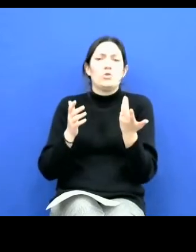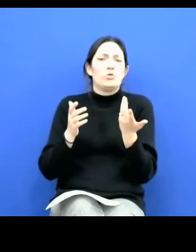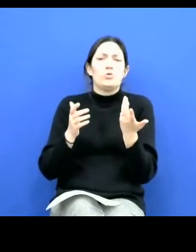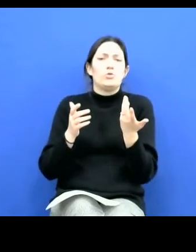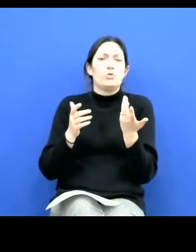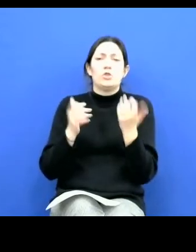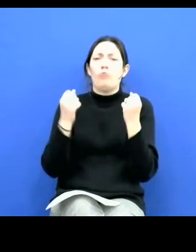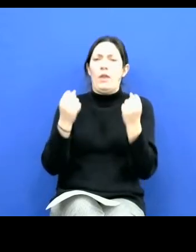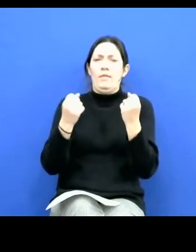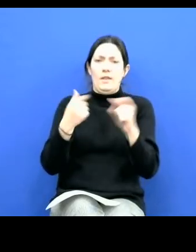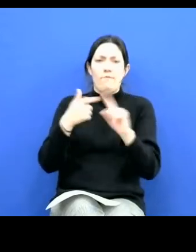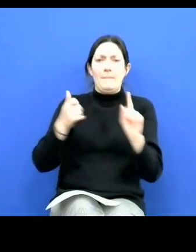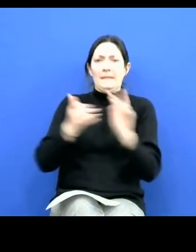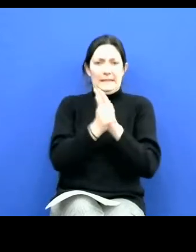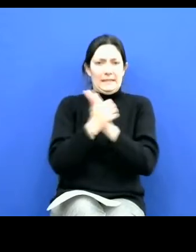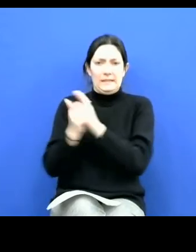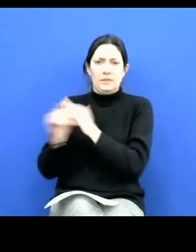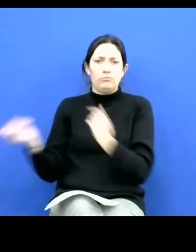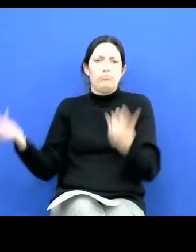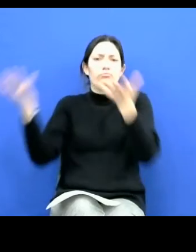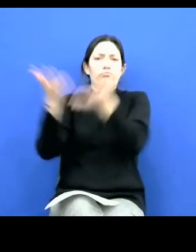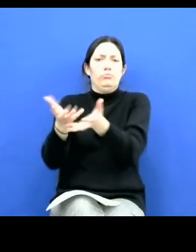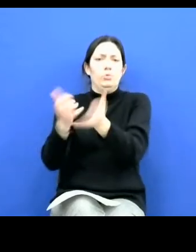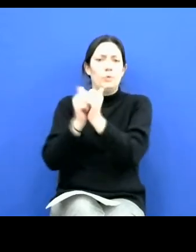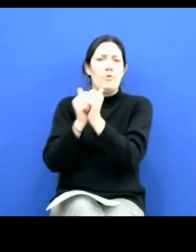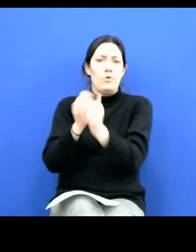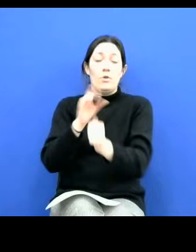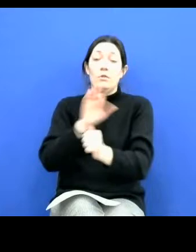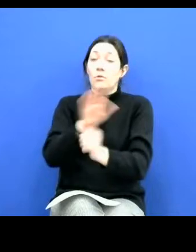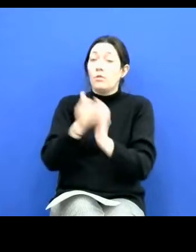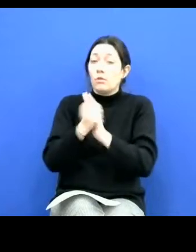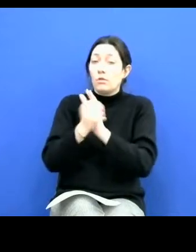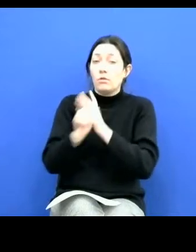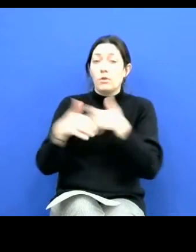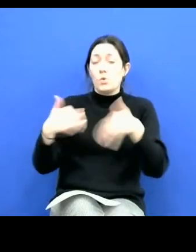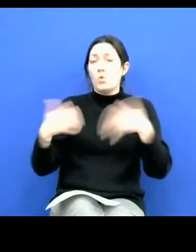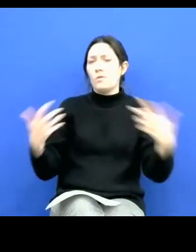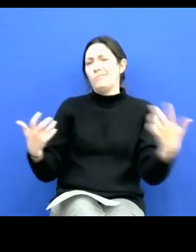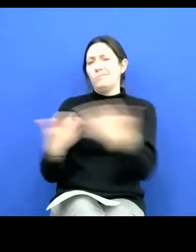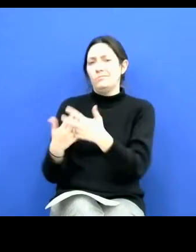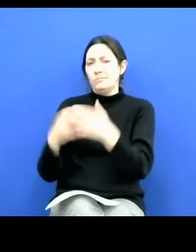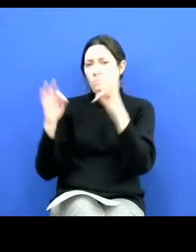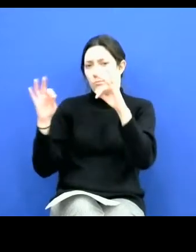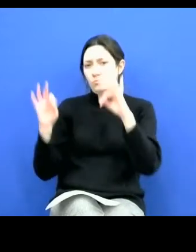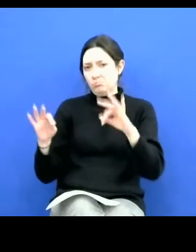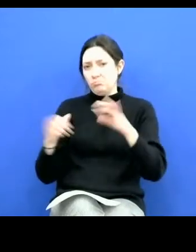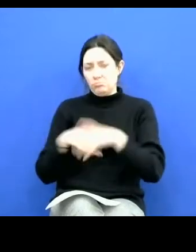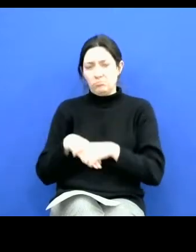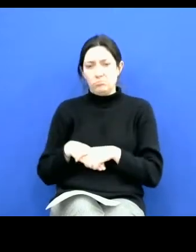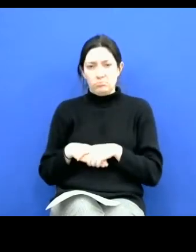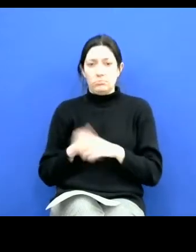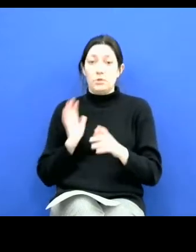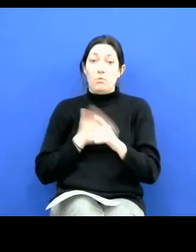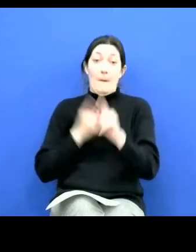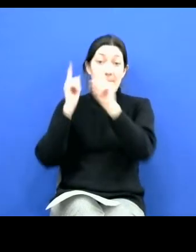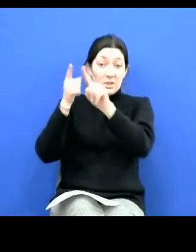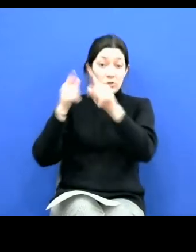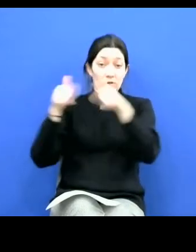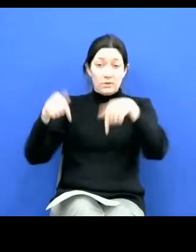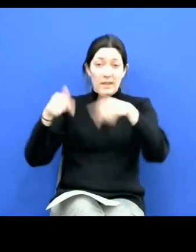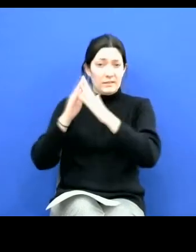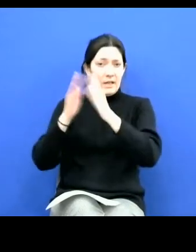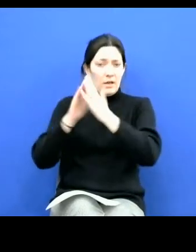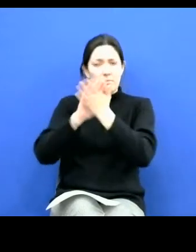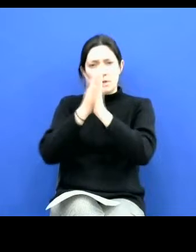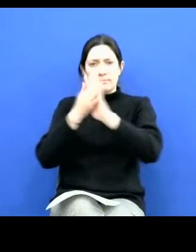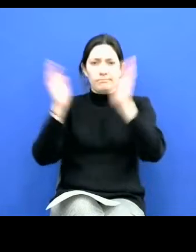person brings, and your talents and skills were just fit in perfectly. It's our mission to make this the best town there is